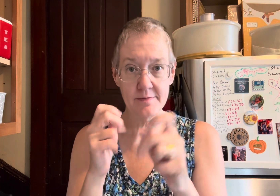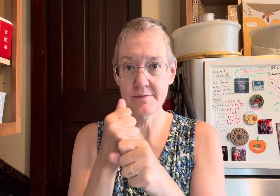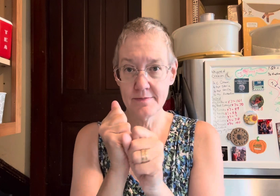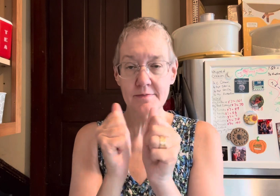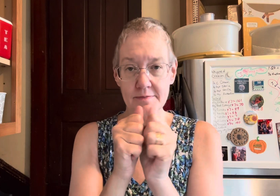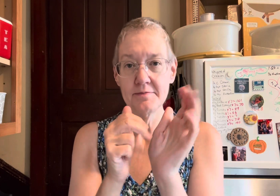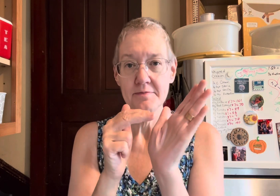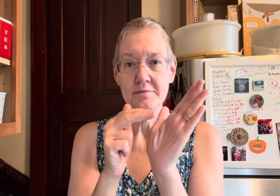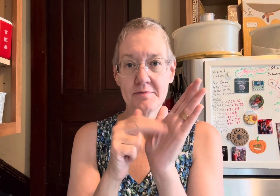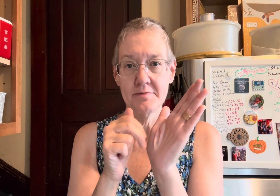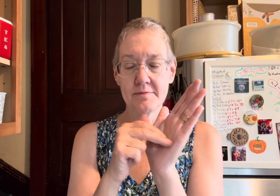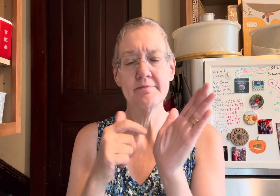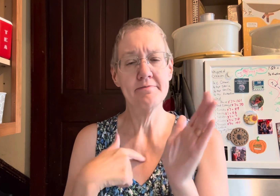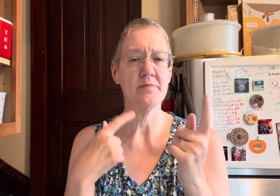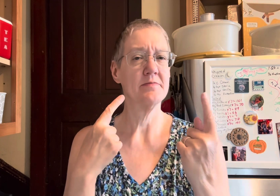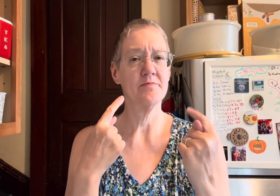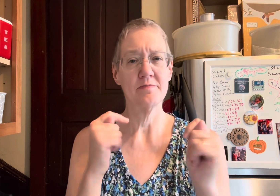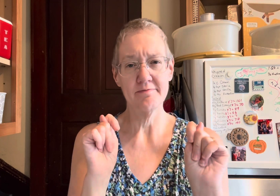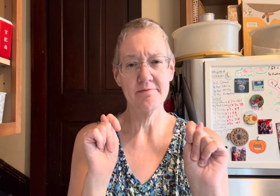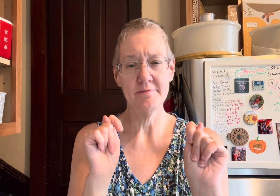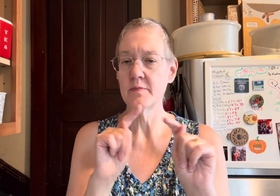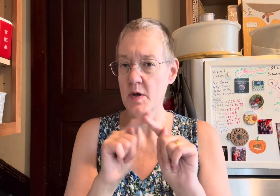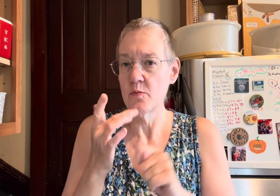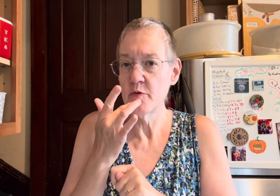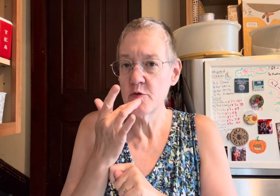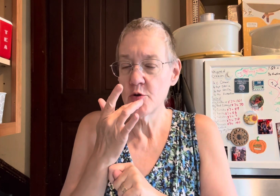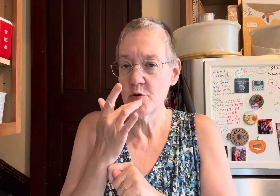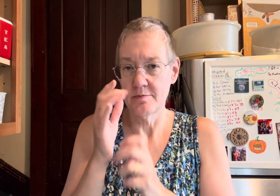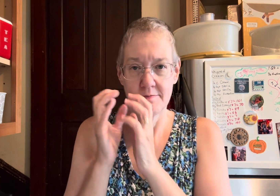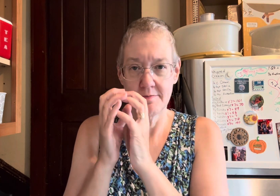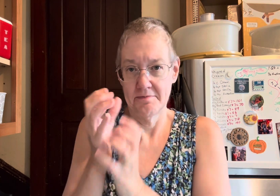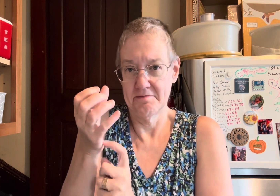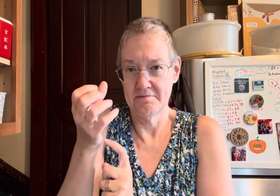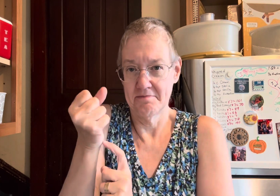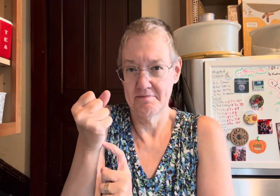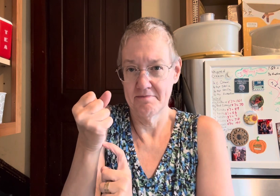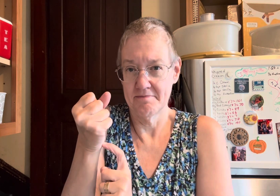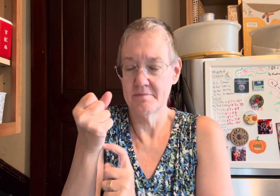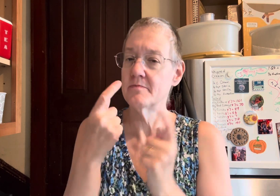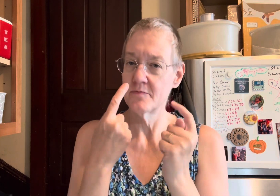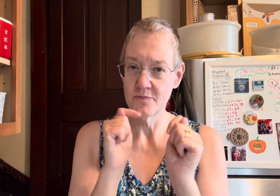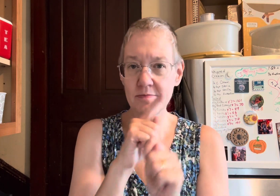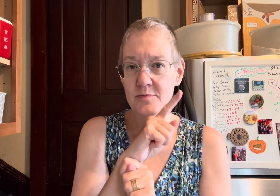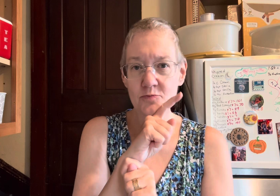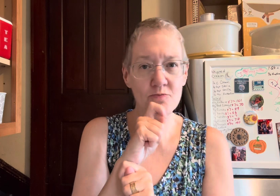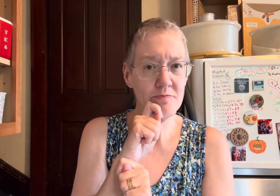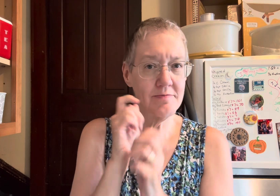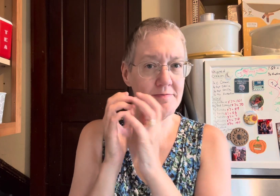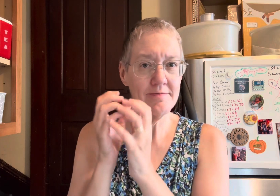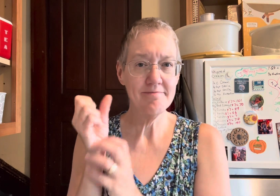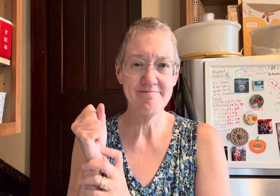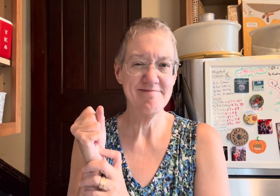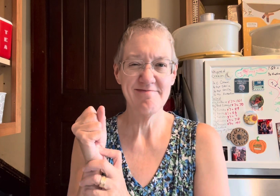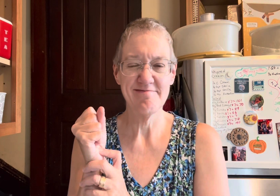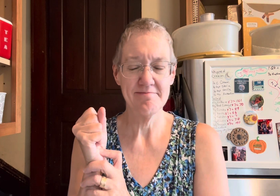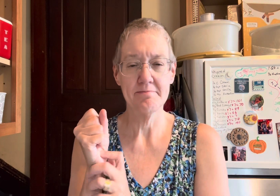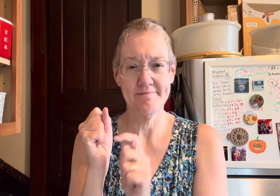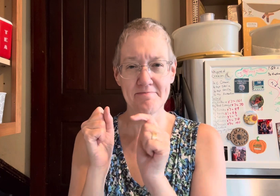with butter. I've tried both of those, but I prefer using the coconut milk. I've also tried